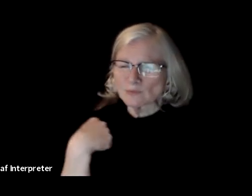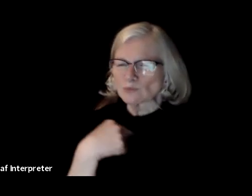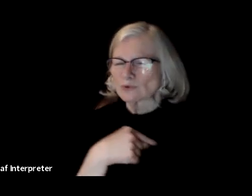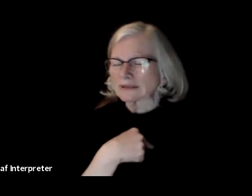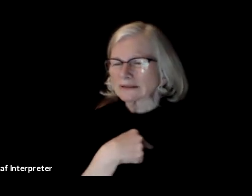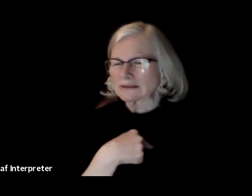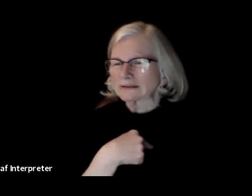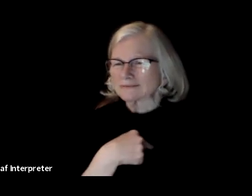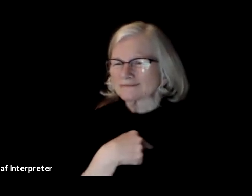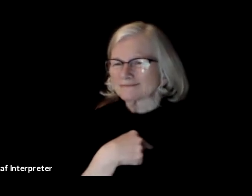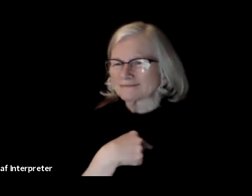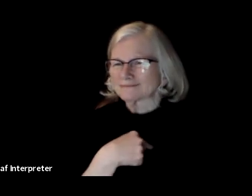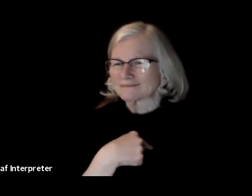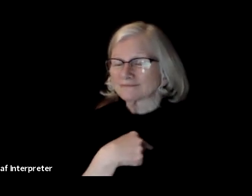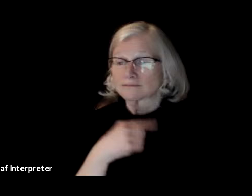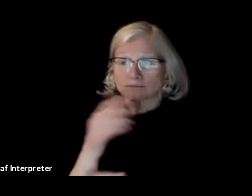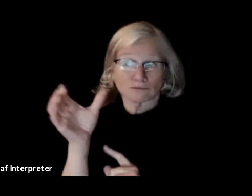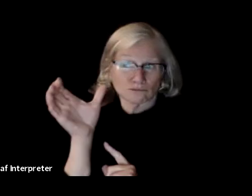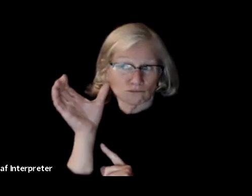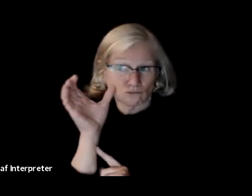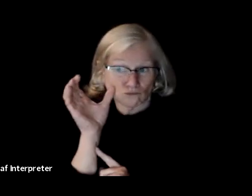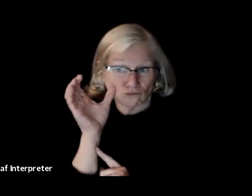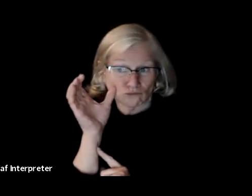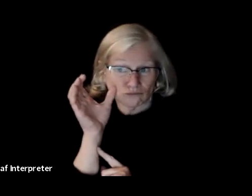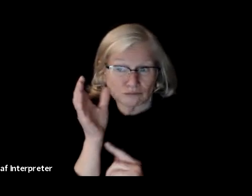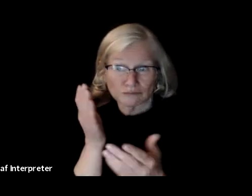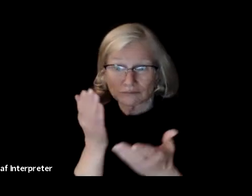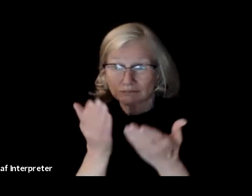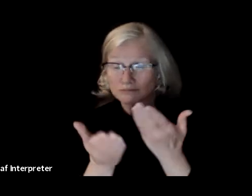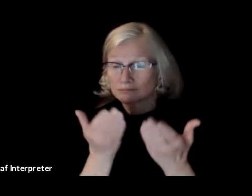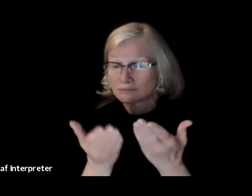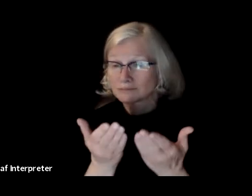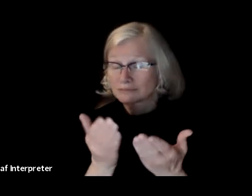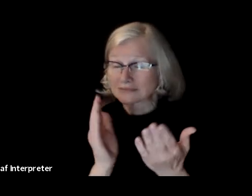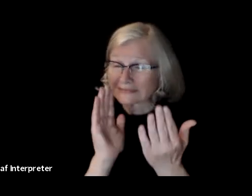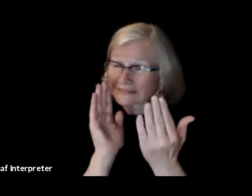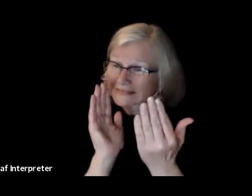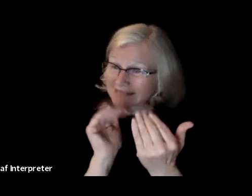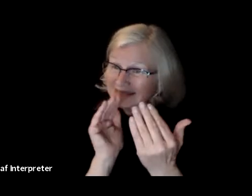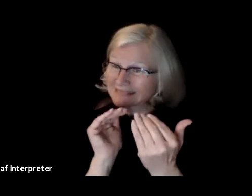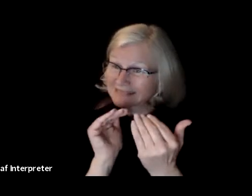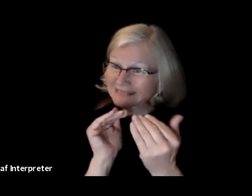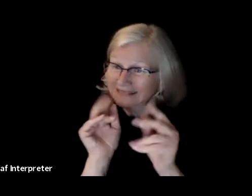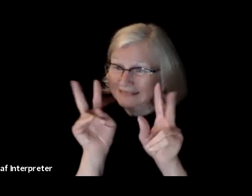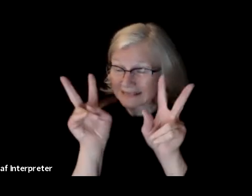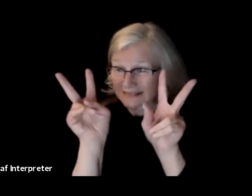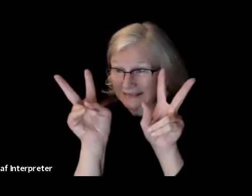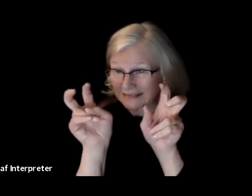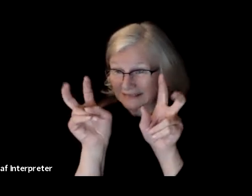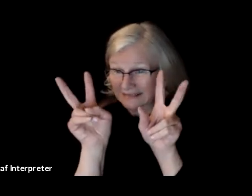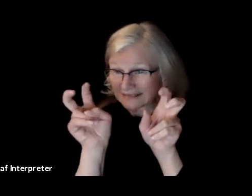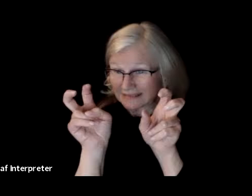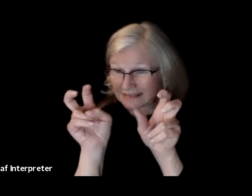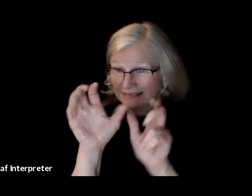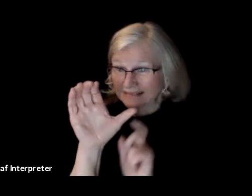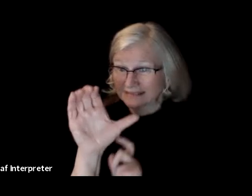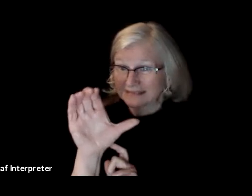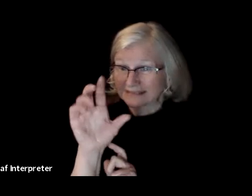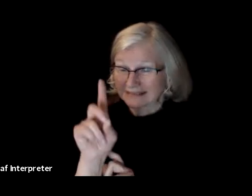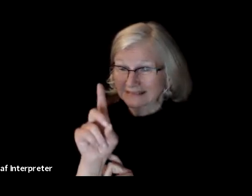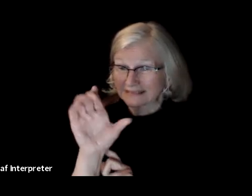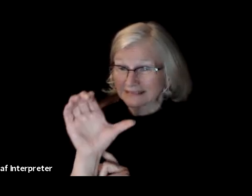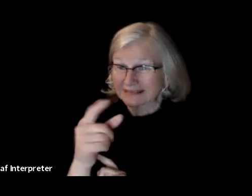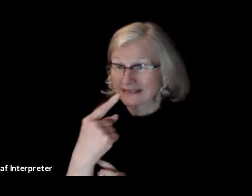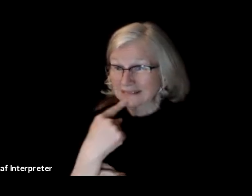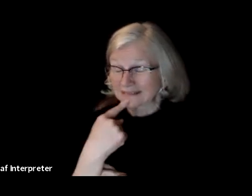what we've heard is that we might expect, I think the technical term that the CDC has used is that the J&J might be a